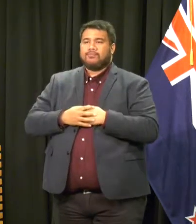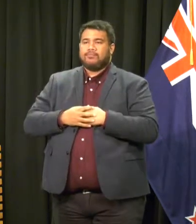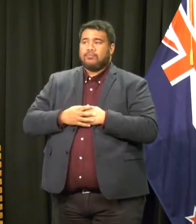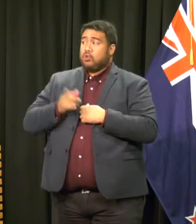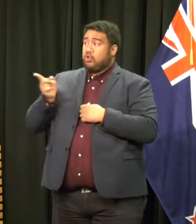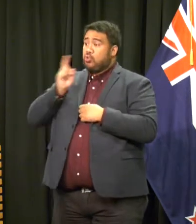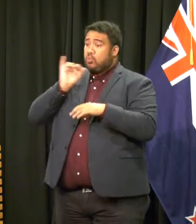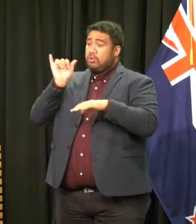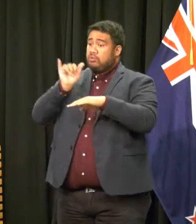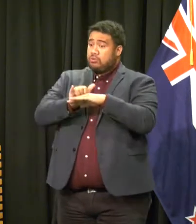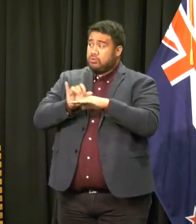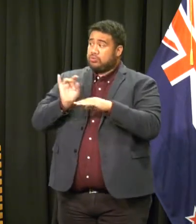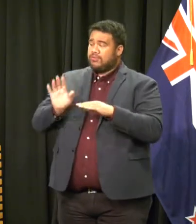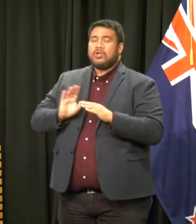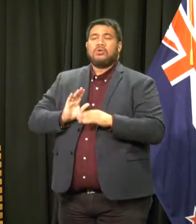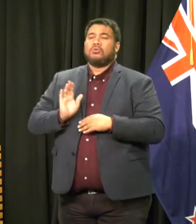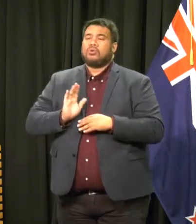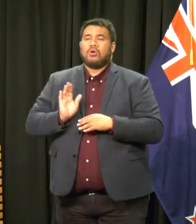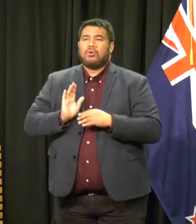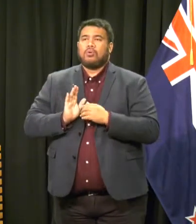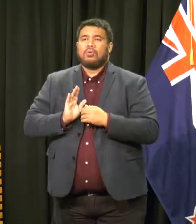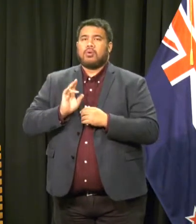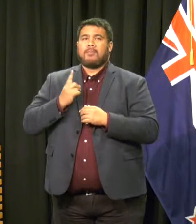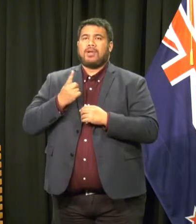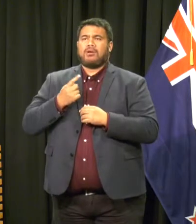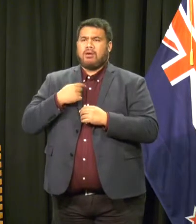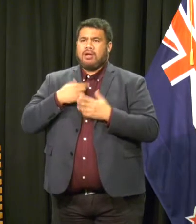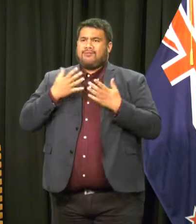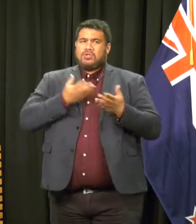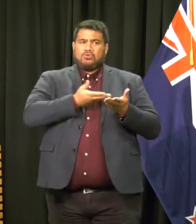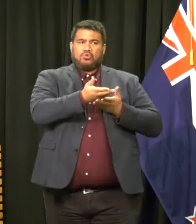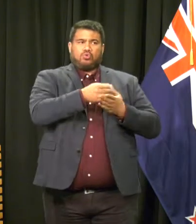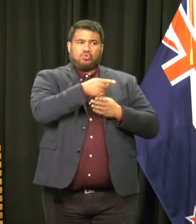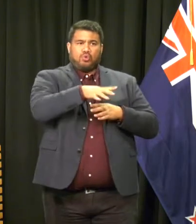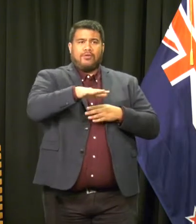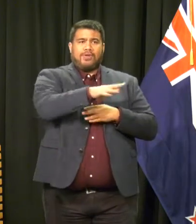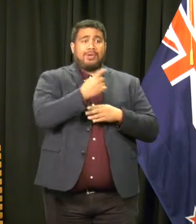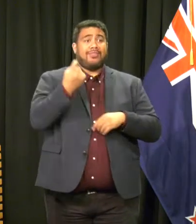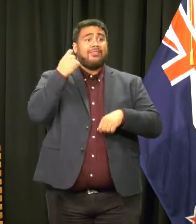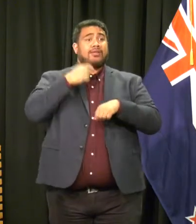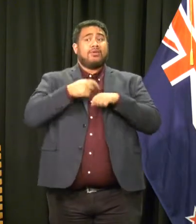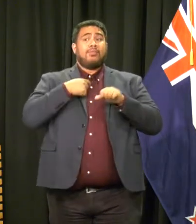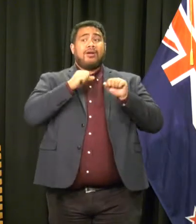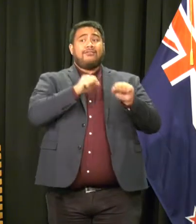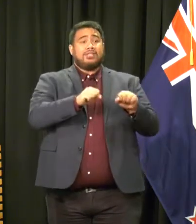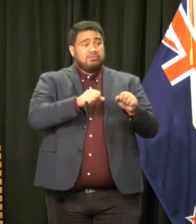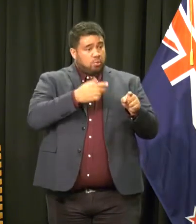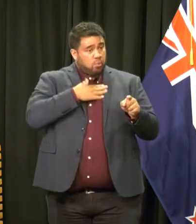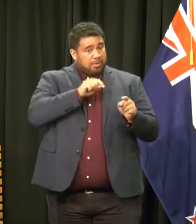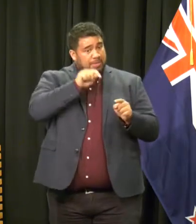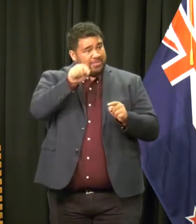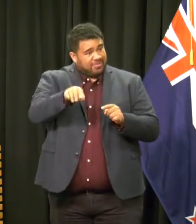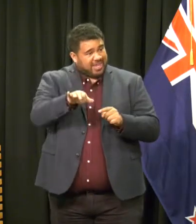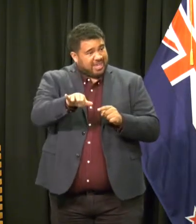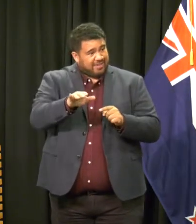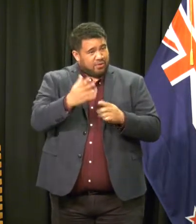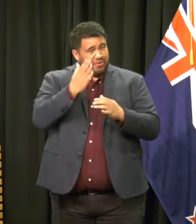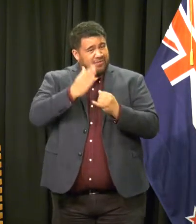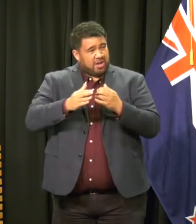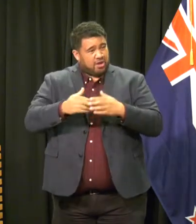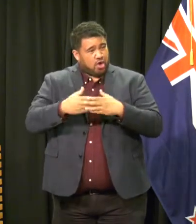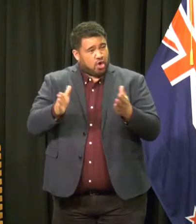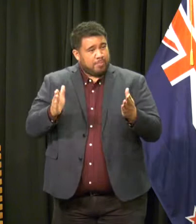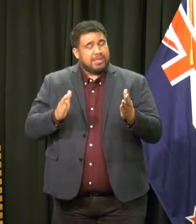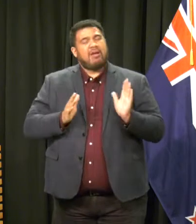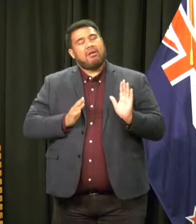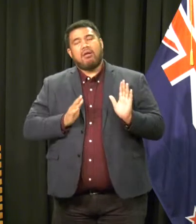travelling back down? No, I won't. But it was actually something I discussed with families at the time that I last visited. It seems appropriate to me